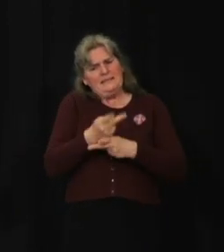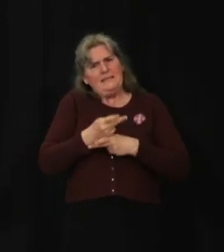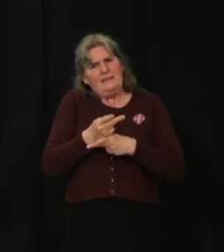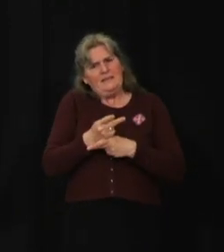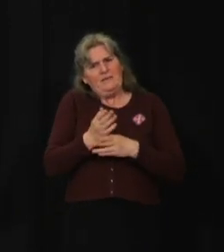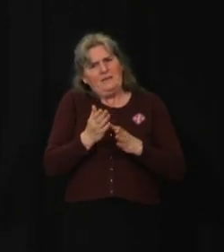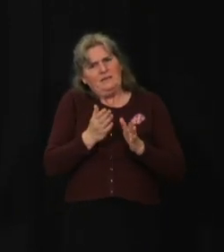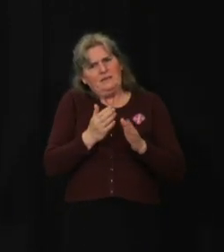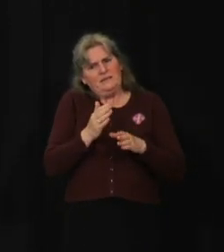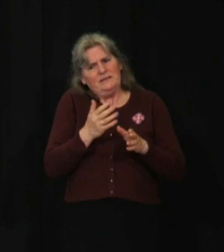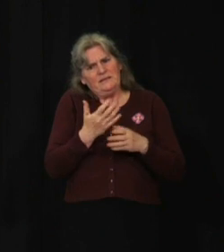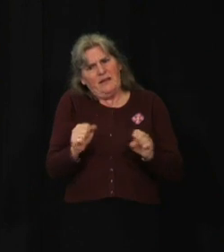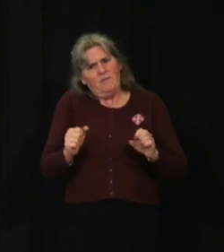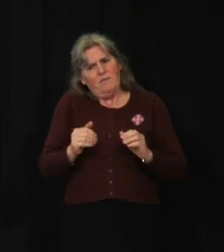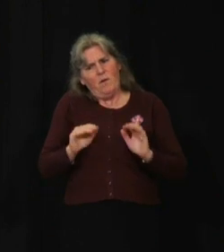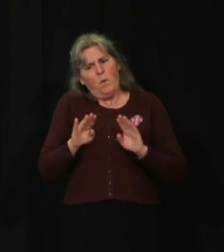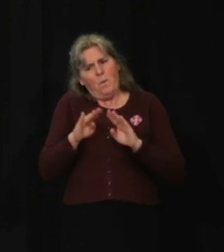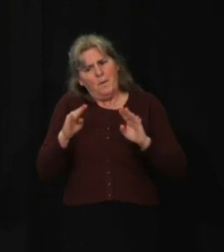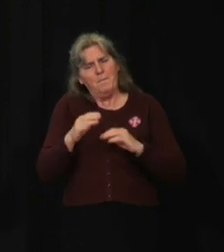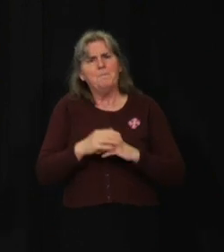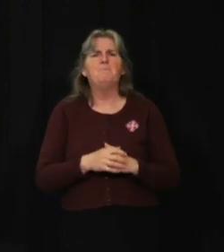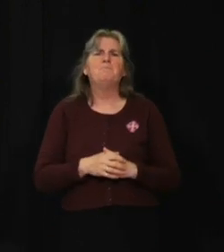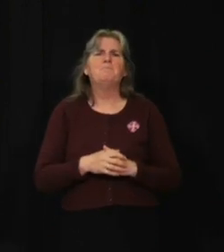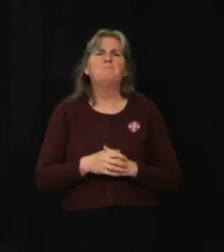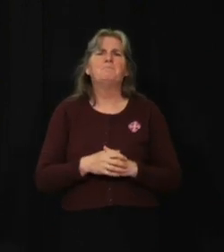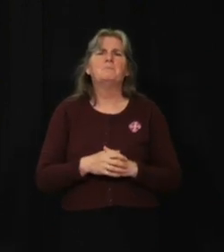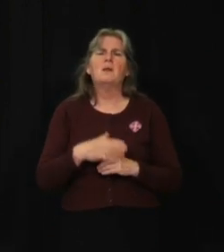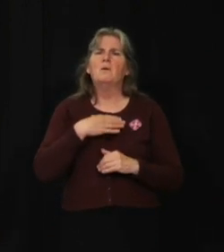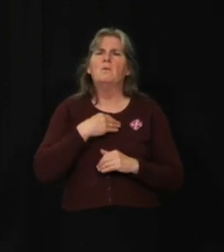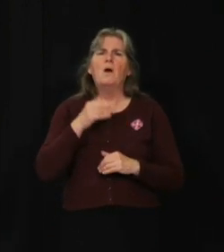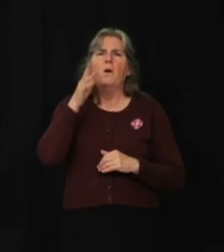We'll move now to Gabrielle, Whitehorse Star.